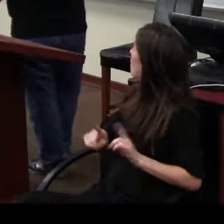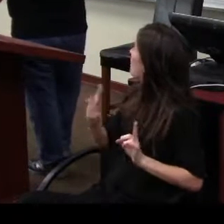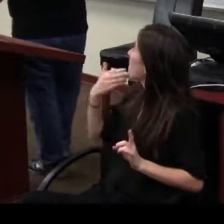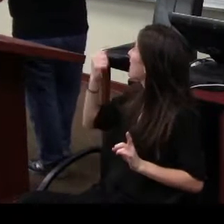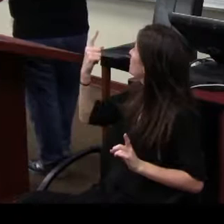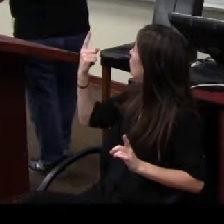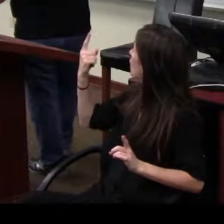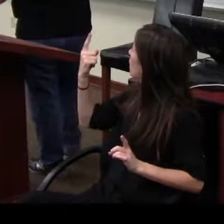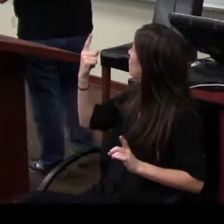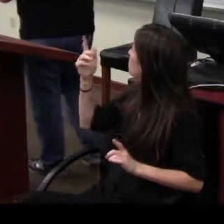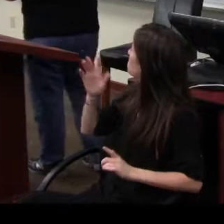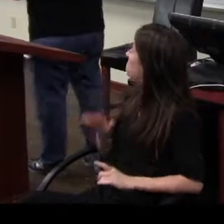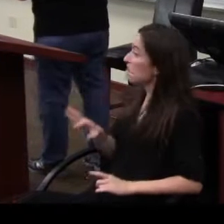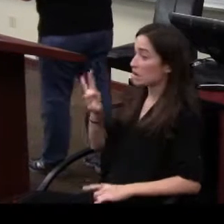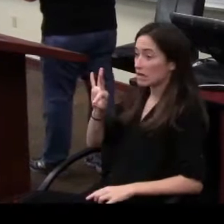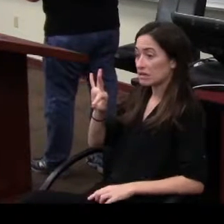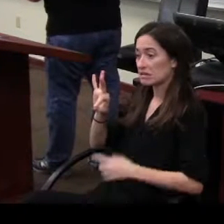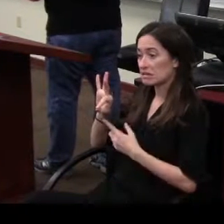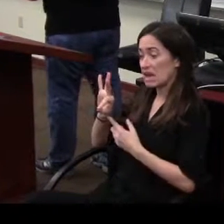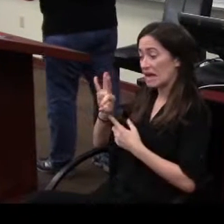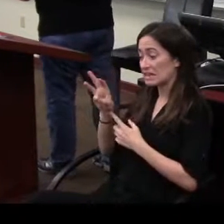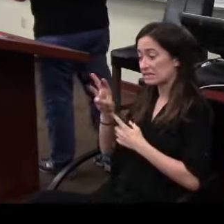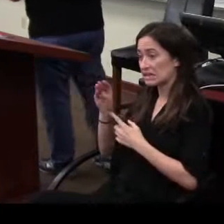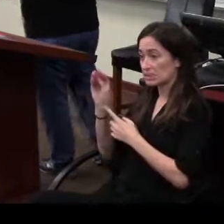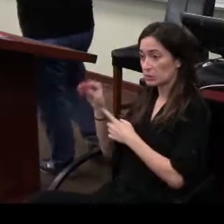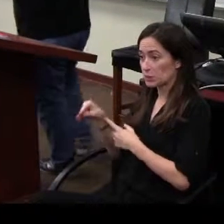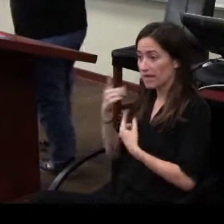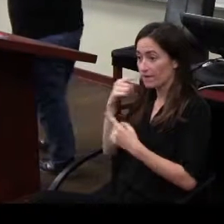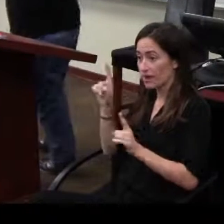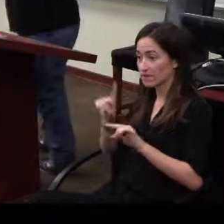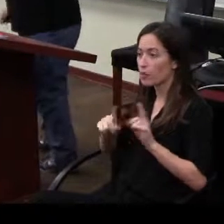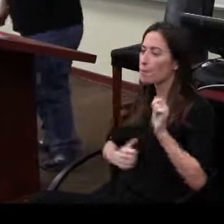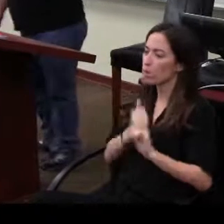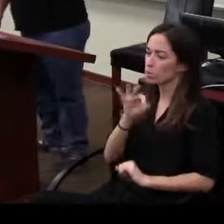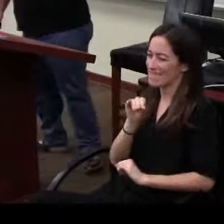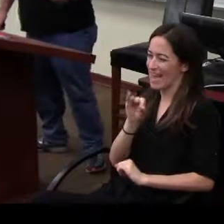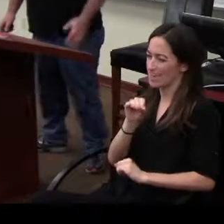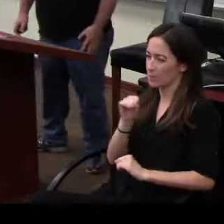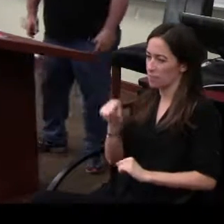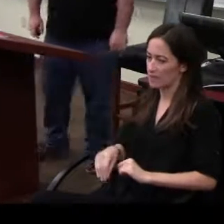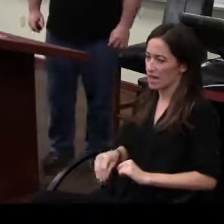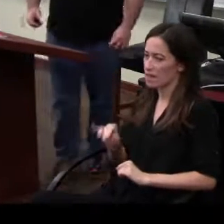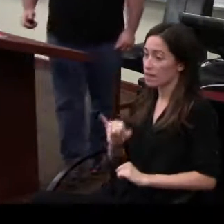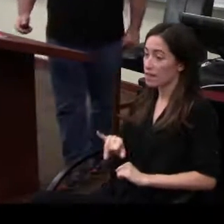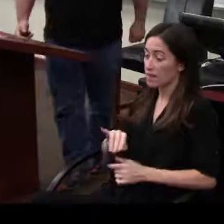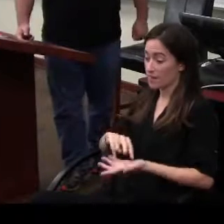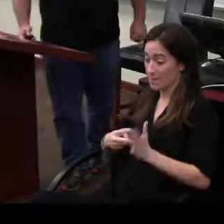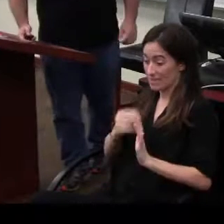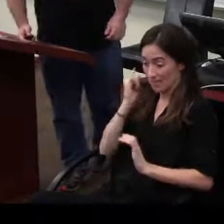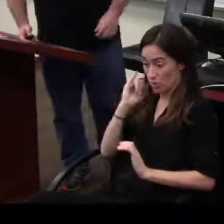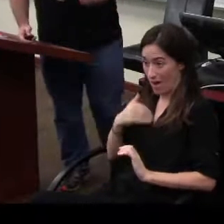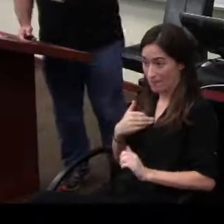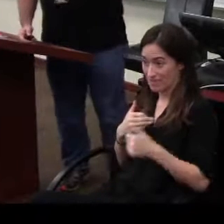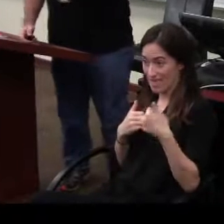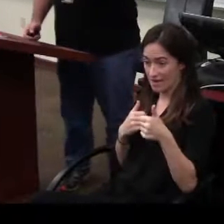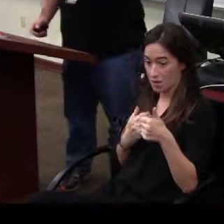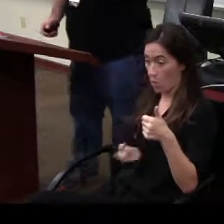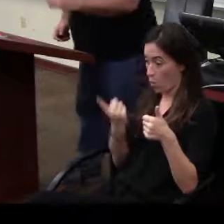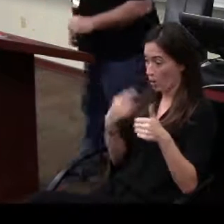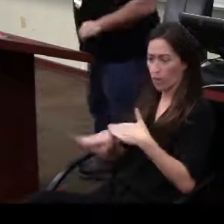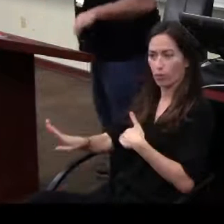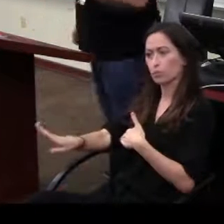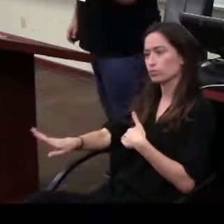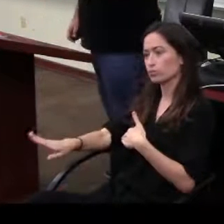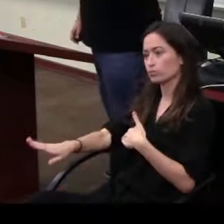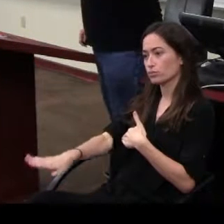ones are actually about 96% effective, but the bulk of them were about 90%, meaning 1 in 10 malware strains got right through.